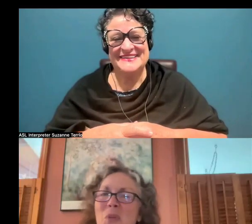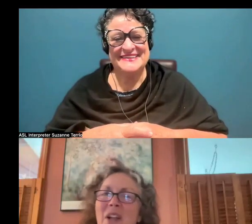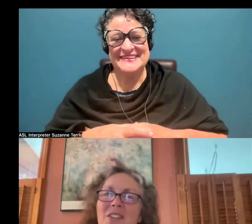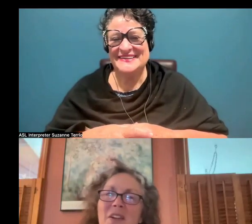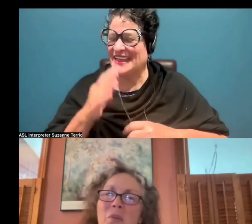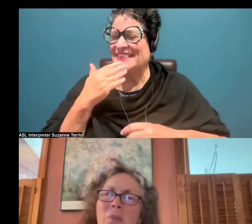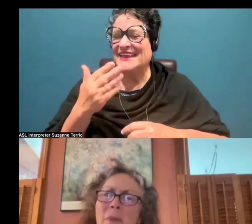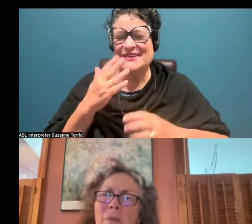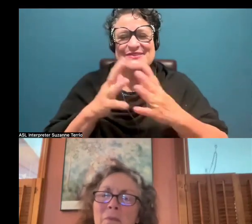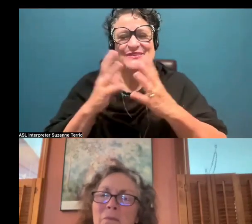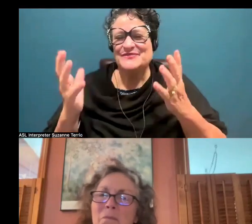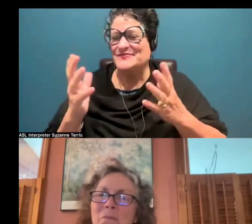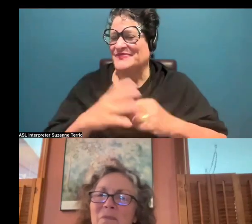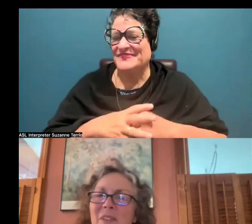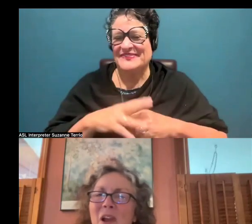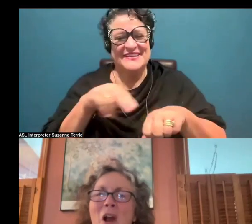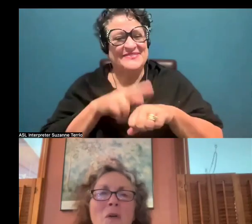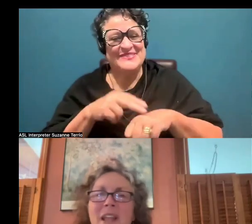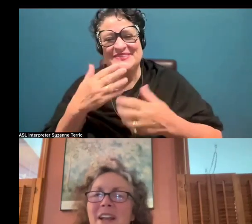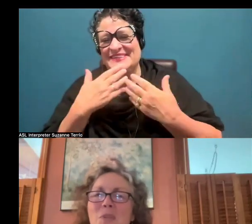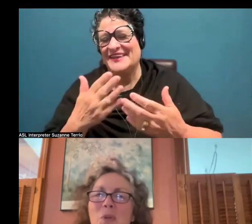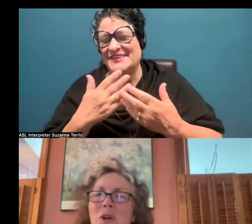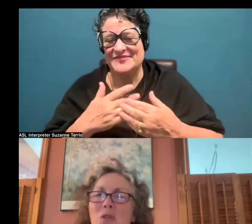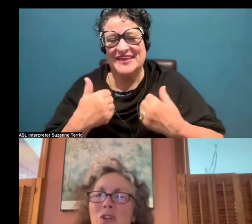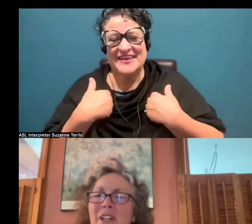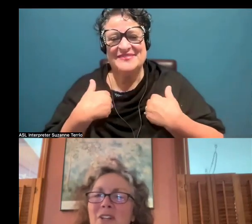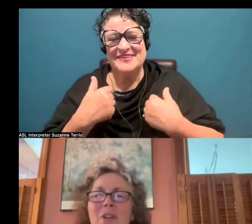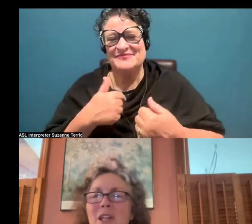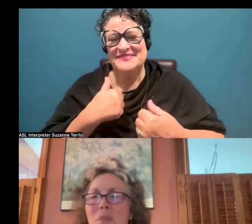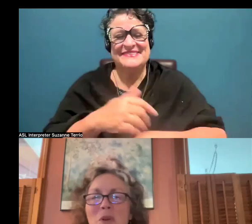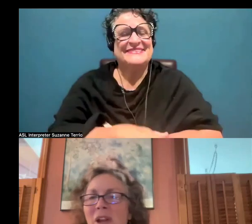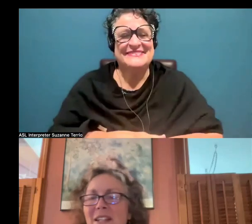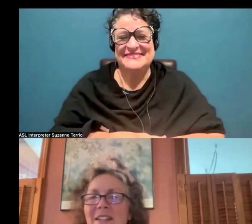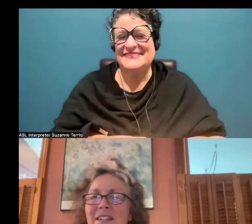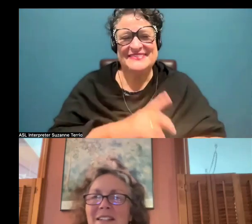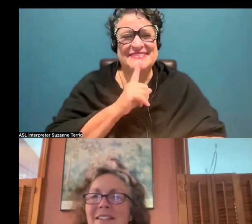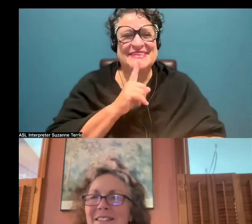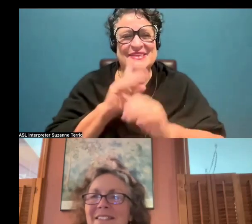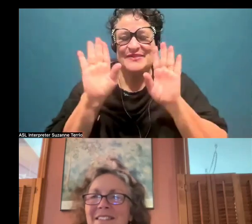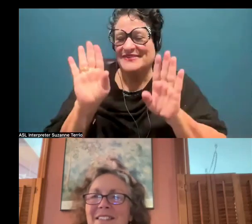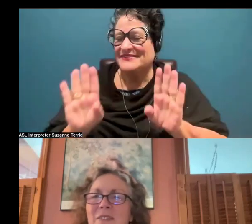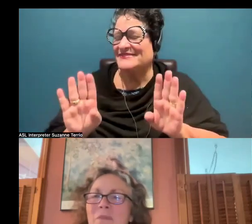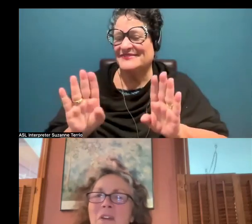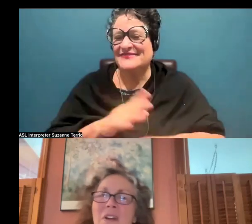Thank you so much. Of course. Thank you guys for having me. Oh, yeah, it's been wonderful. It really has been great. yes. Mm.